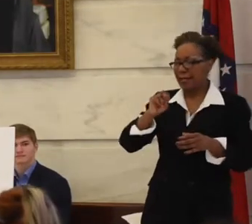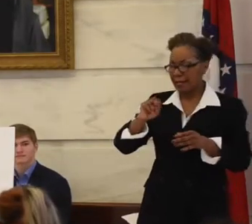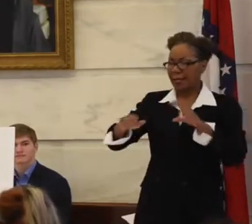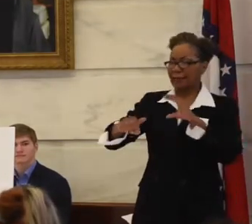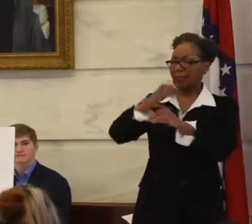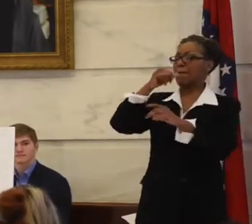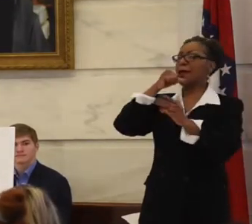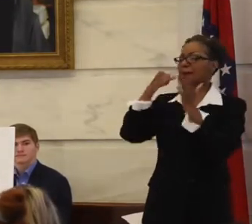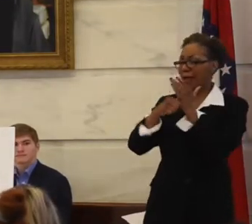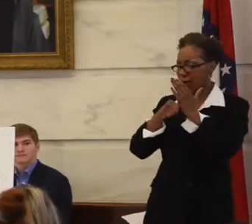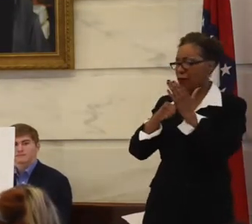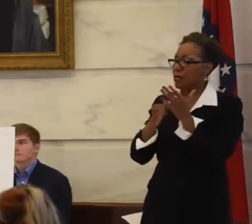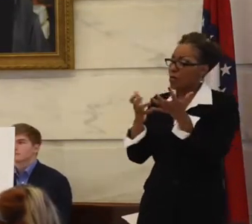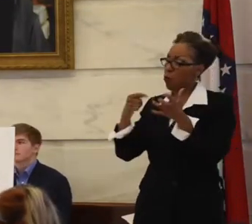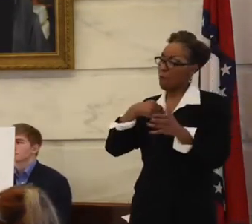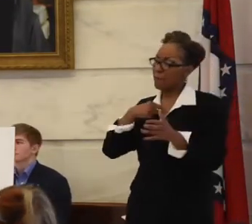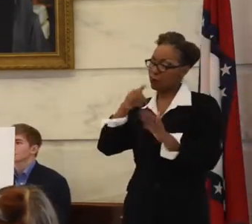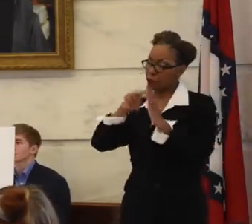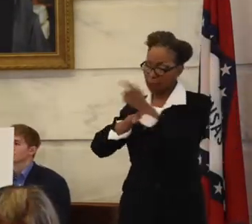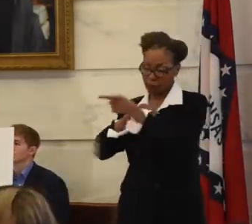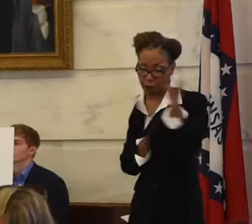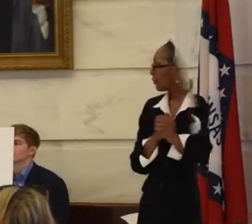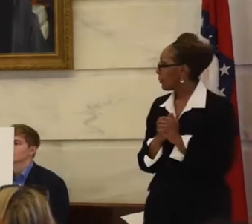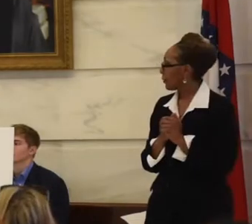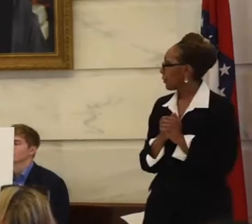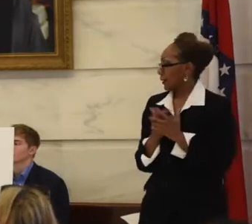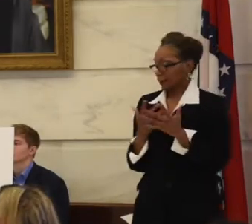sent me a letter that he asked me to read to you guys.